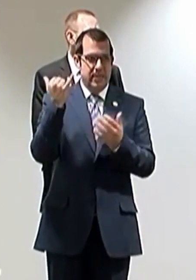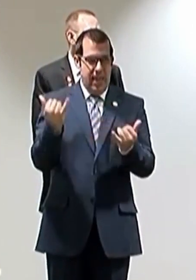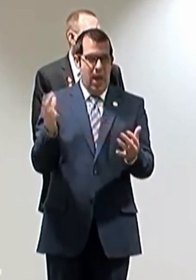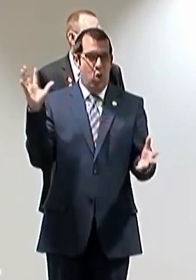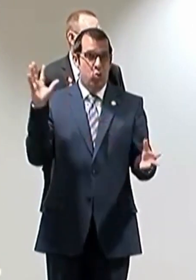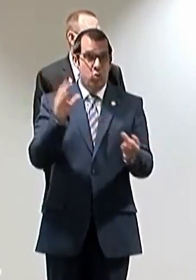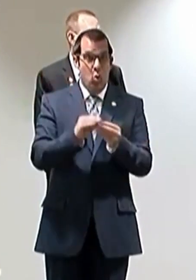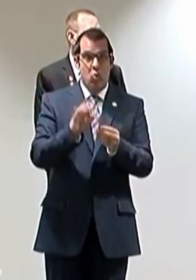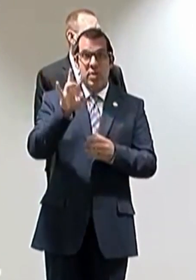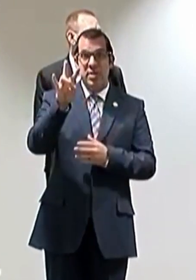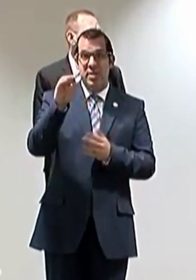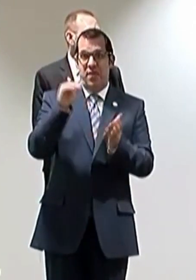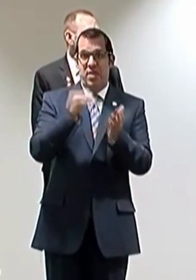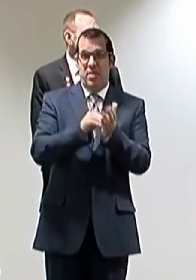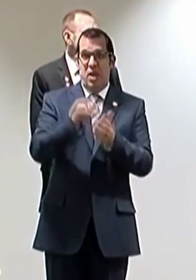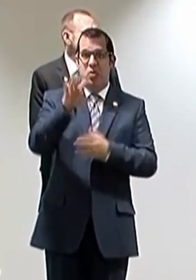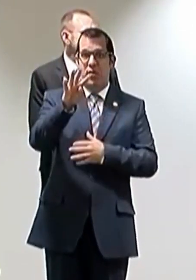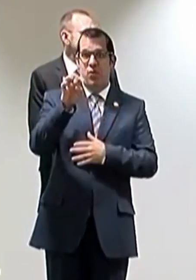to